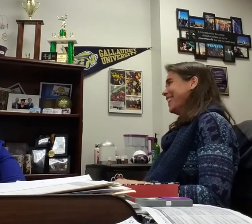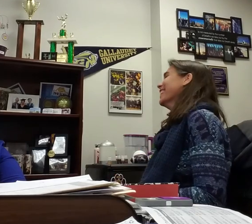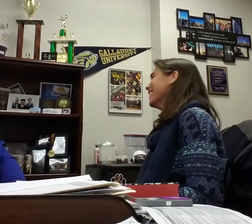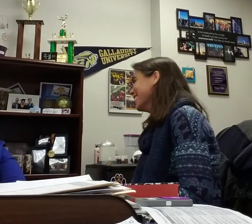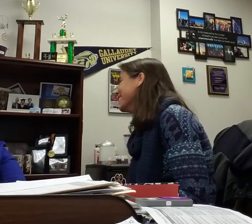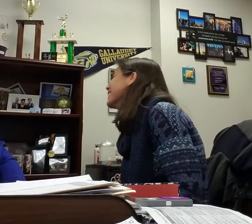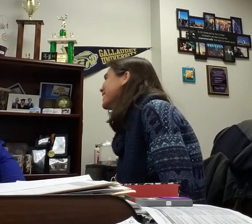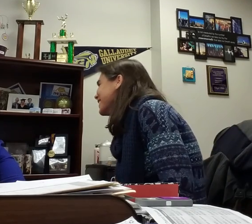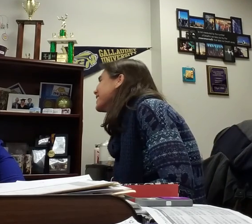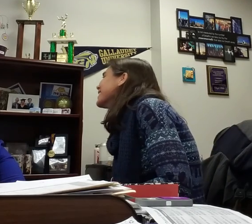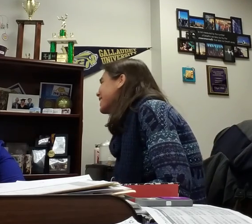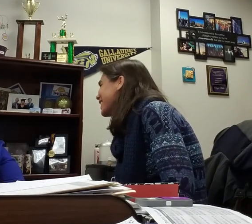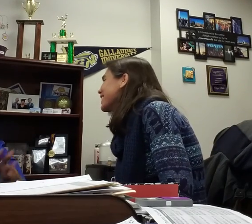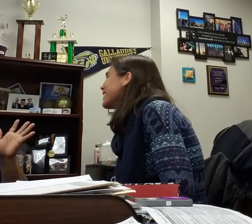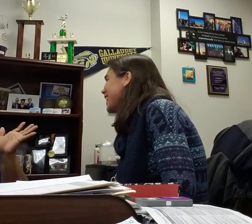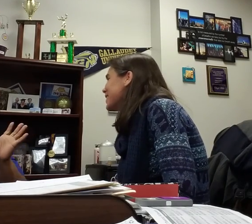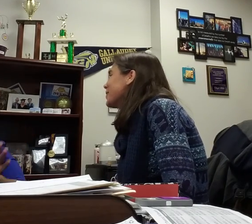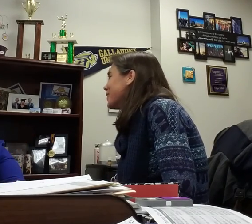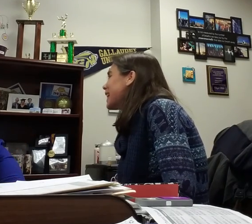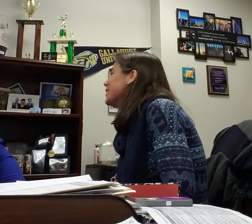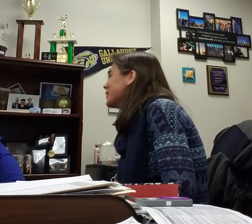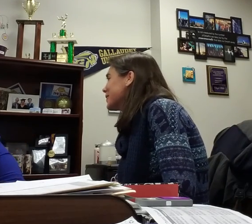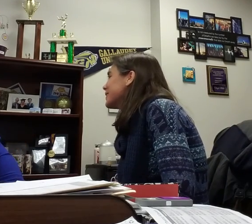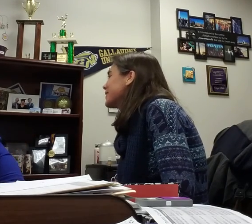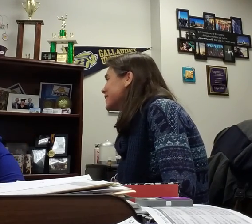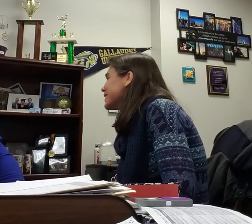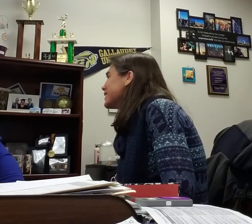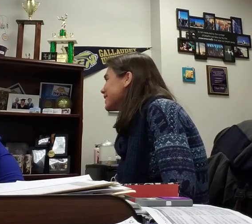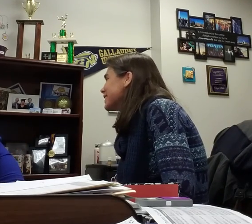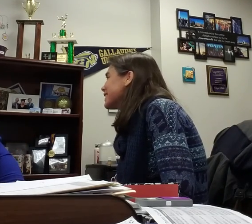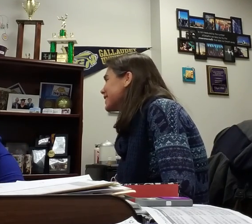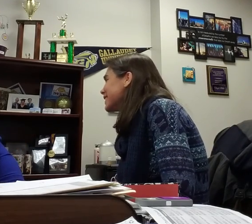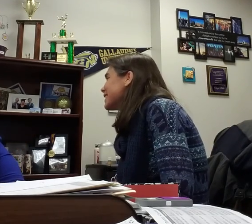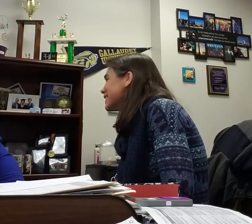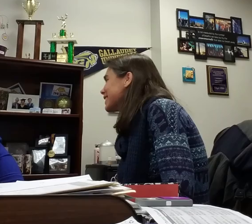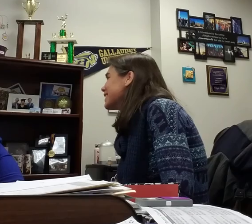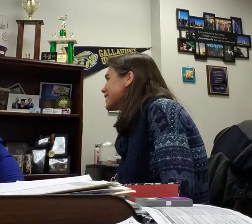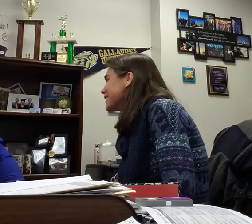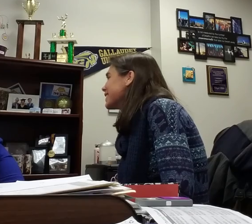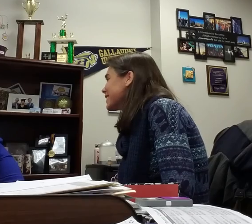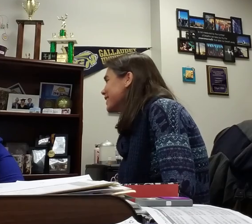Like, me. I know. I can do it. It's just, I don't know.